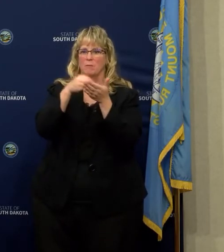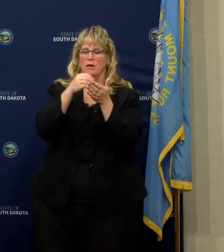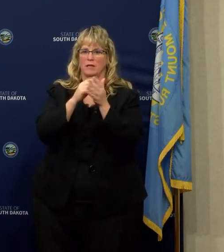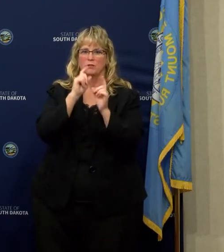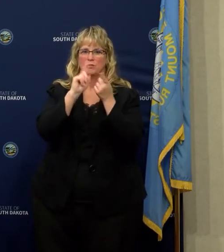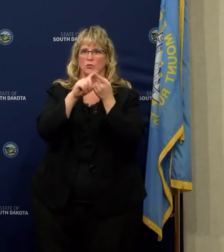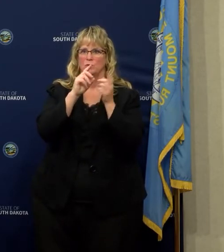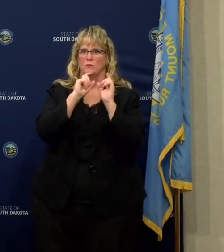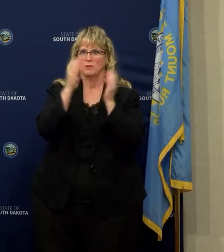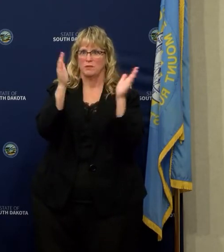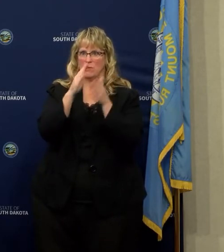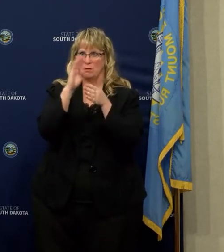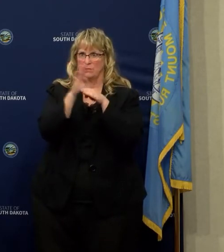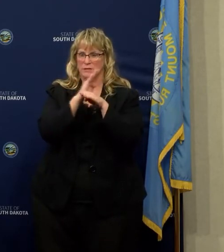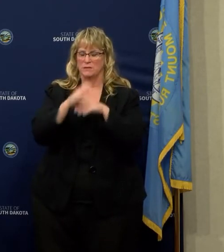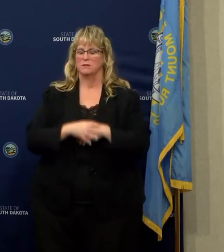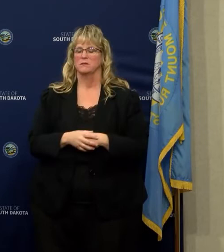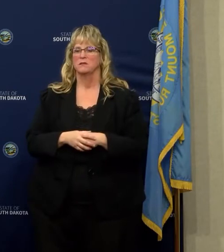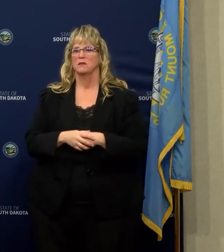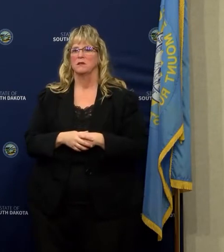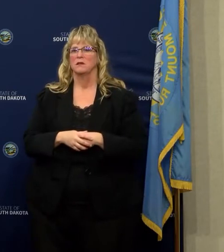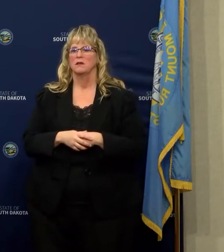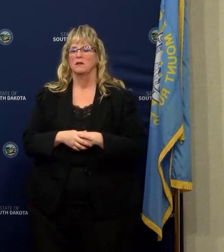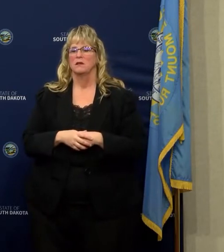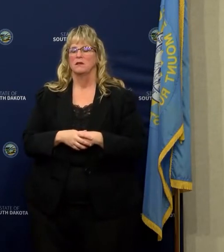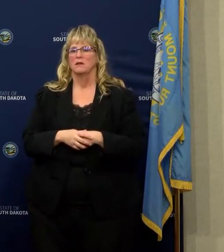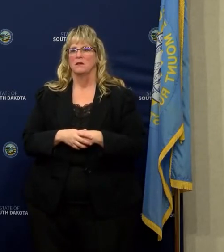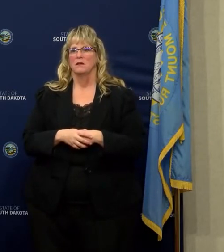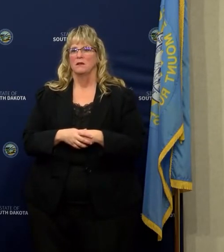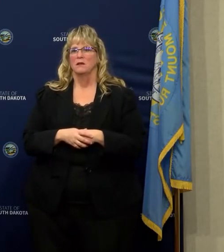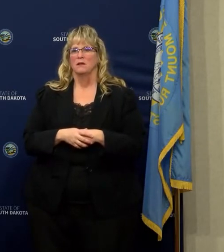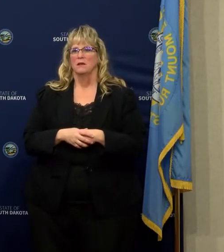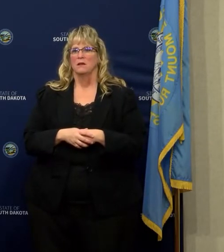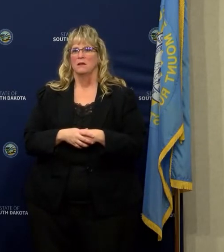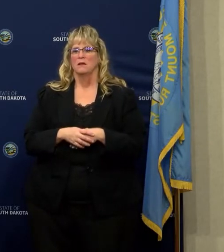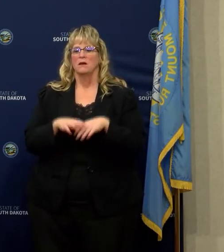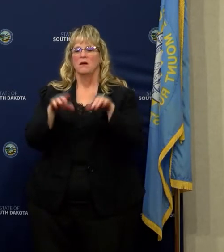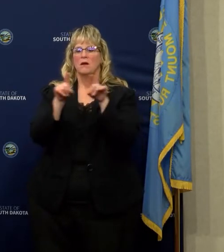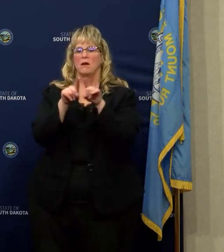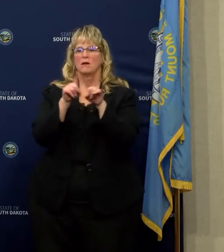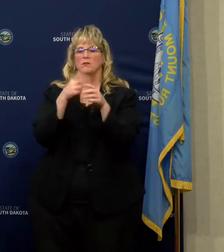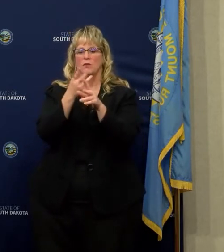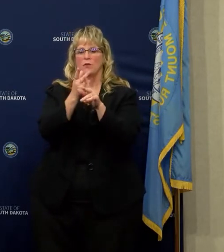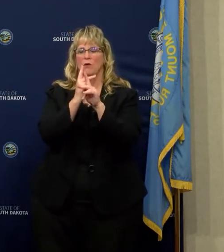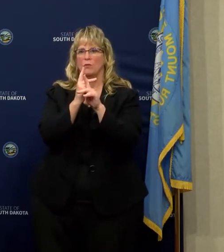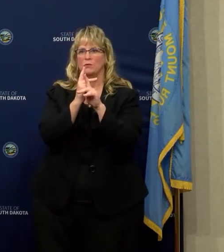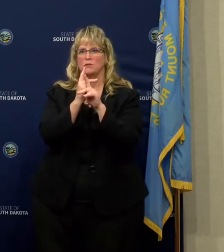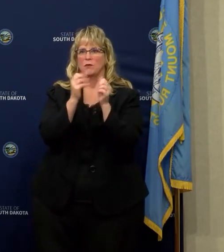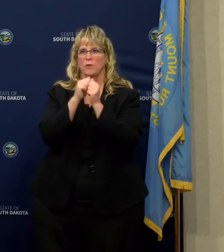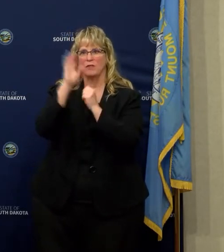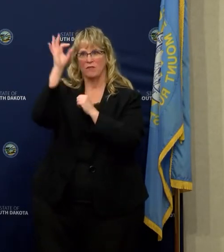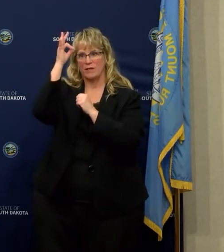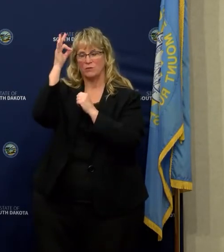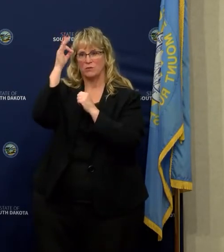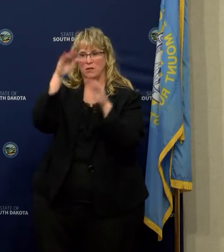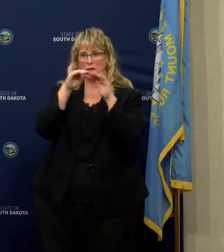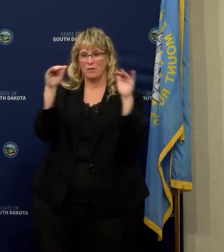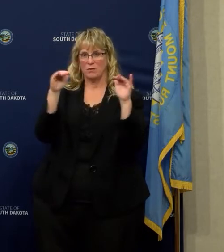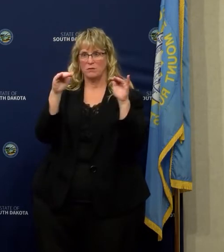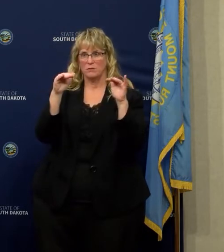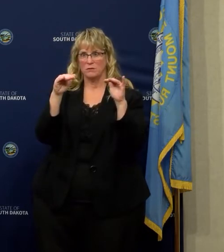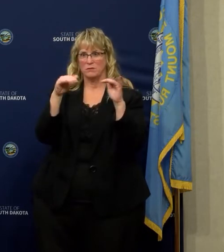as soon as possible. Also recognizing that sometimes the loans and the help that was available at the federal level would take much longer, they